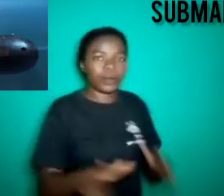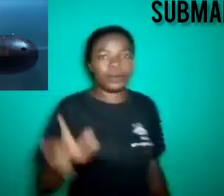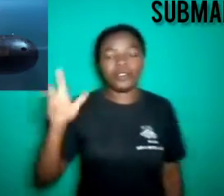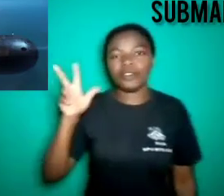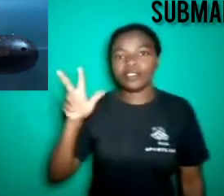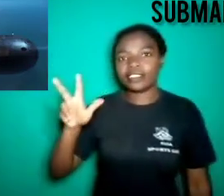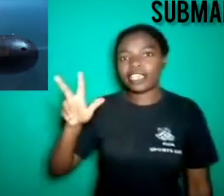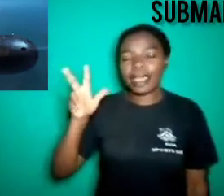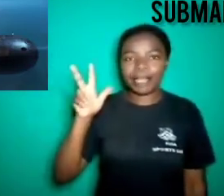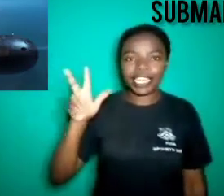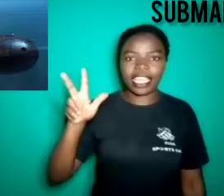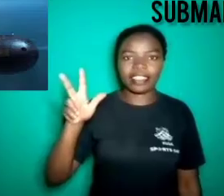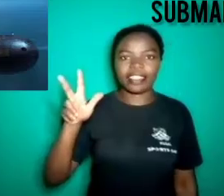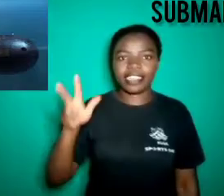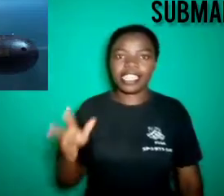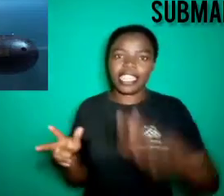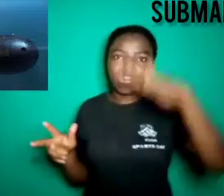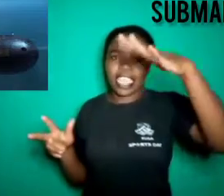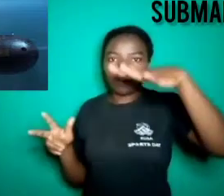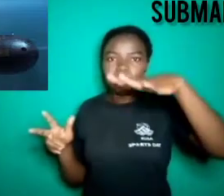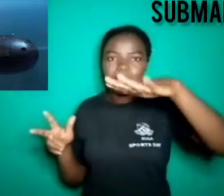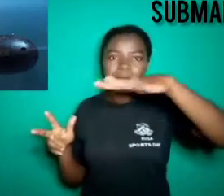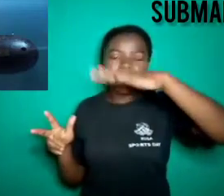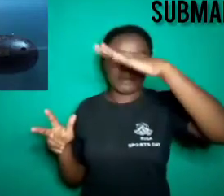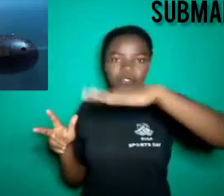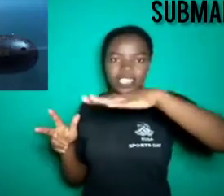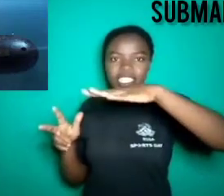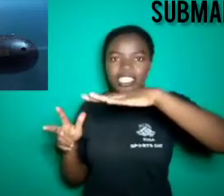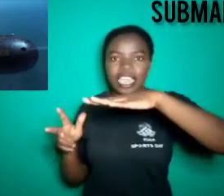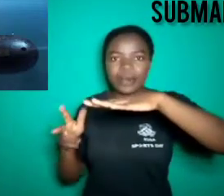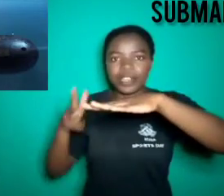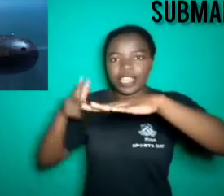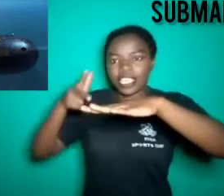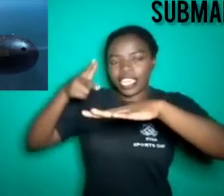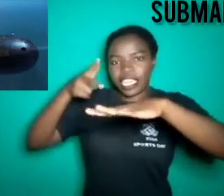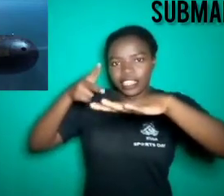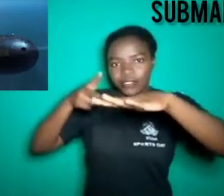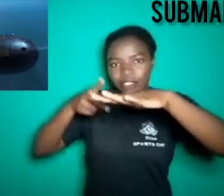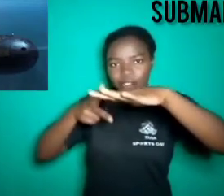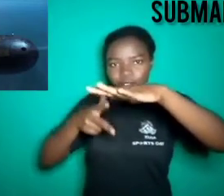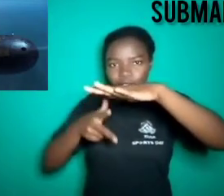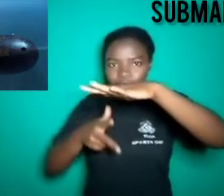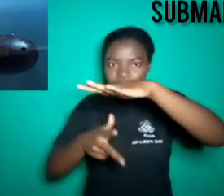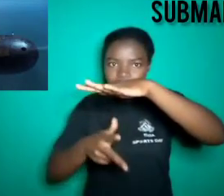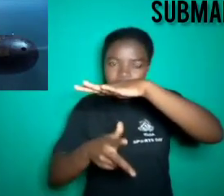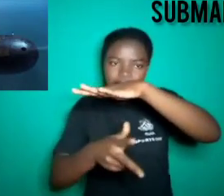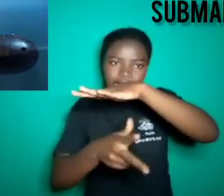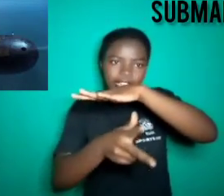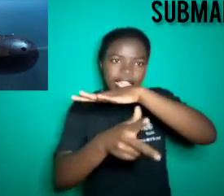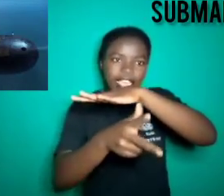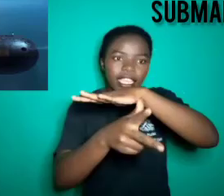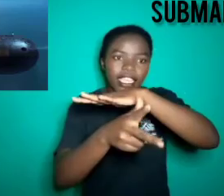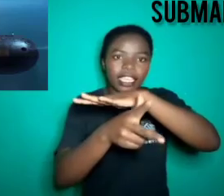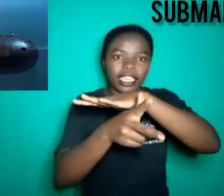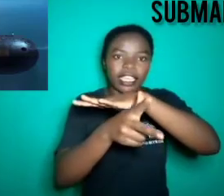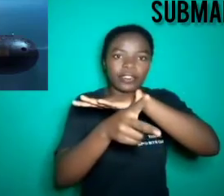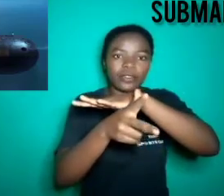We use American tree and an open palm facing down, and this one goes under and goes